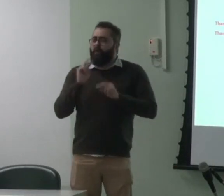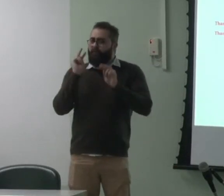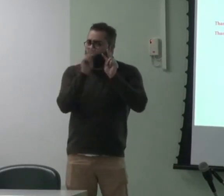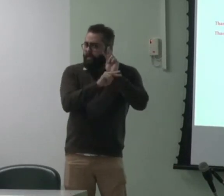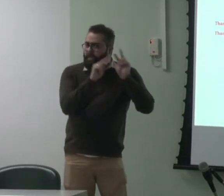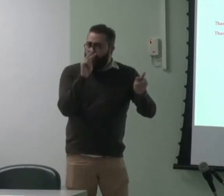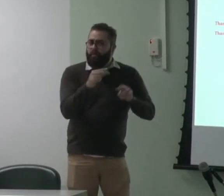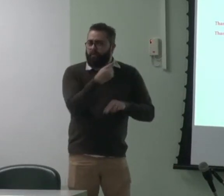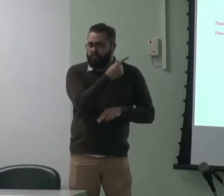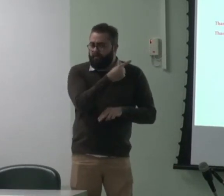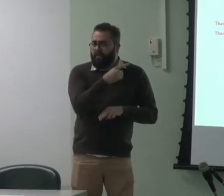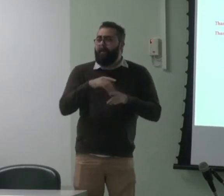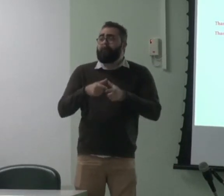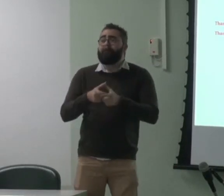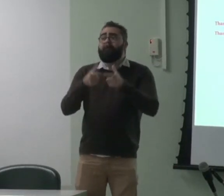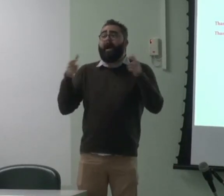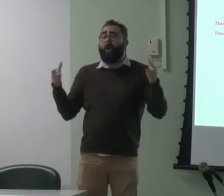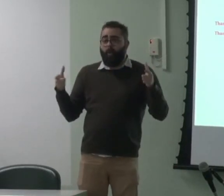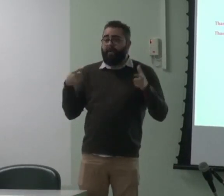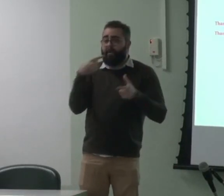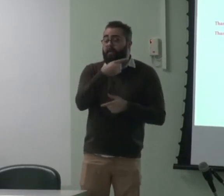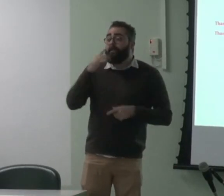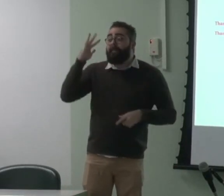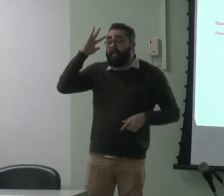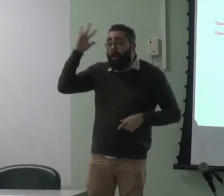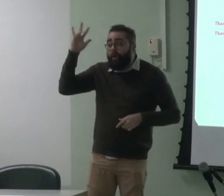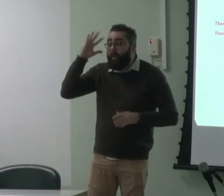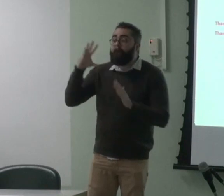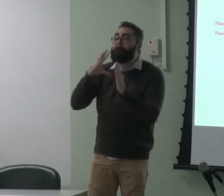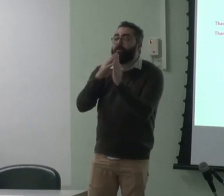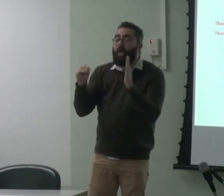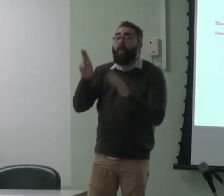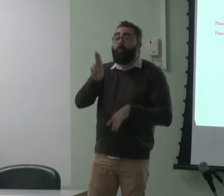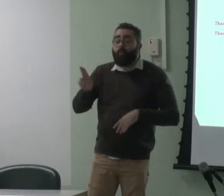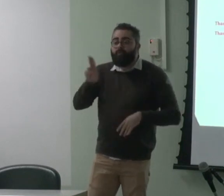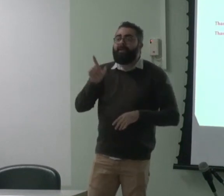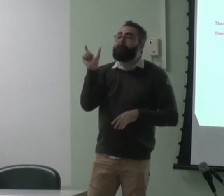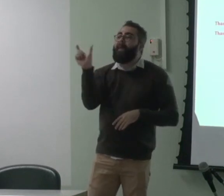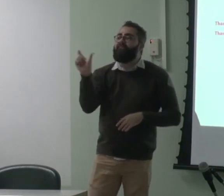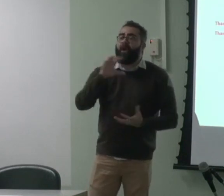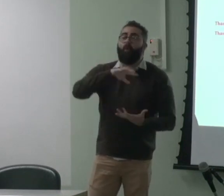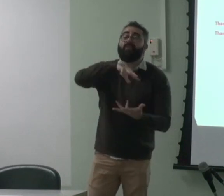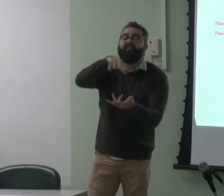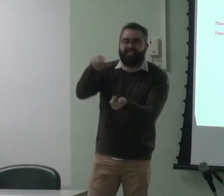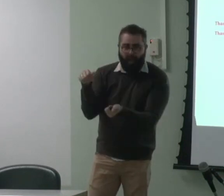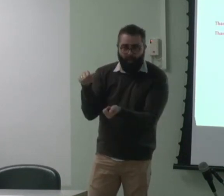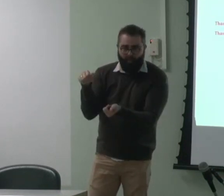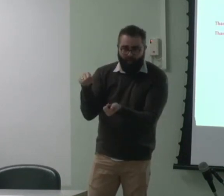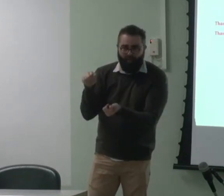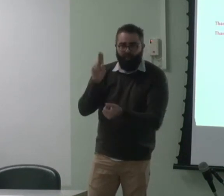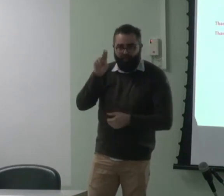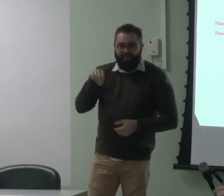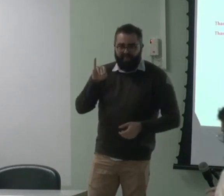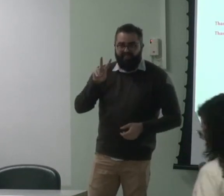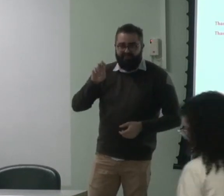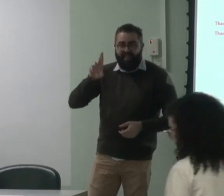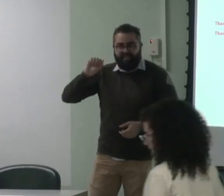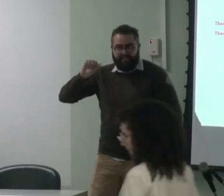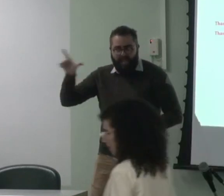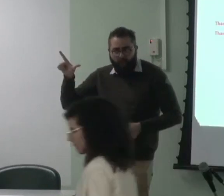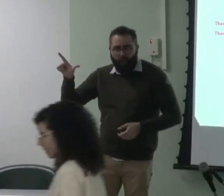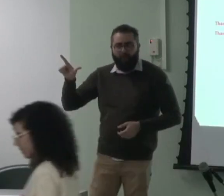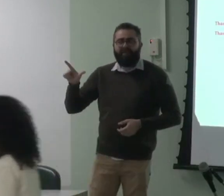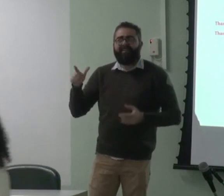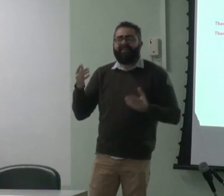these frameworks use the term universal, which is a central concept